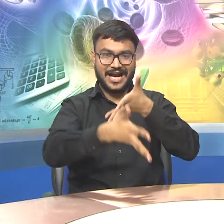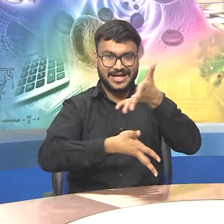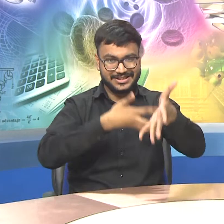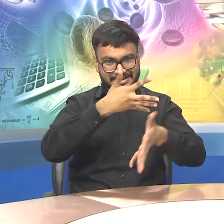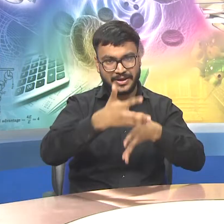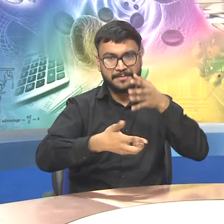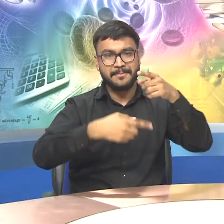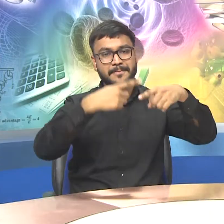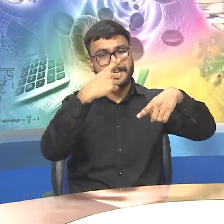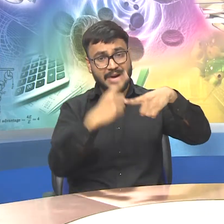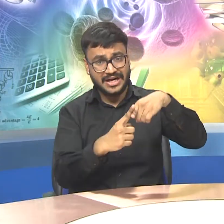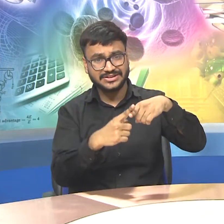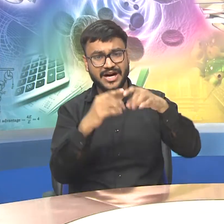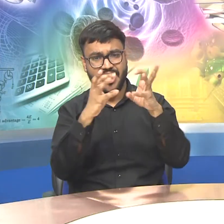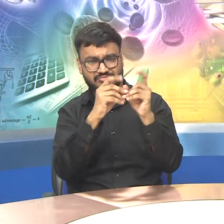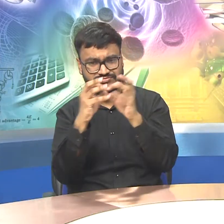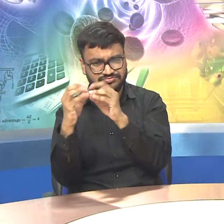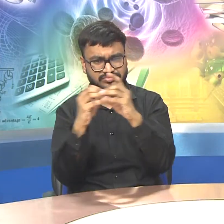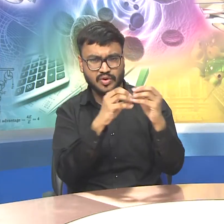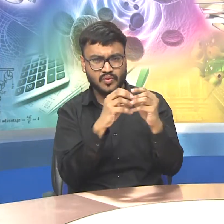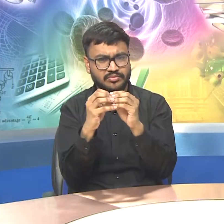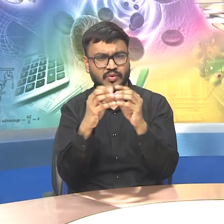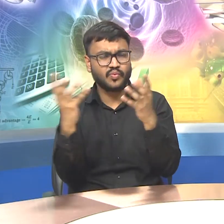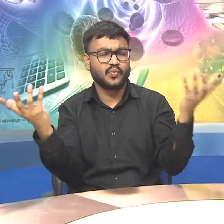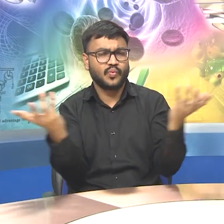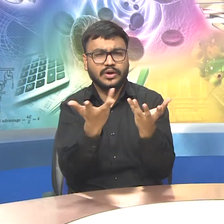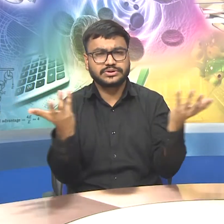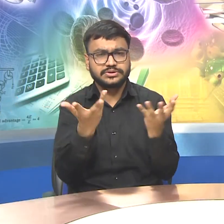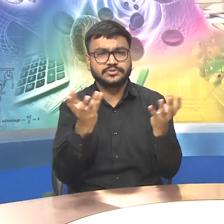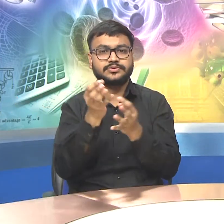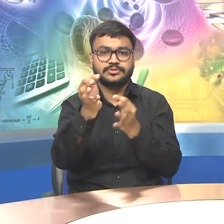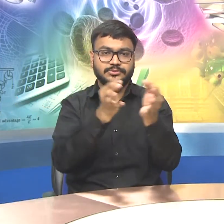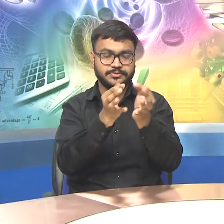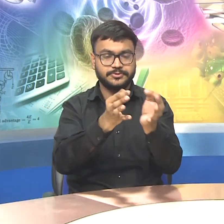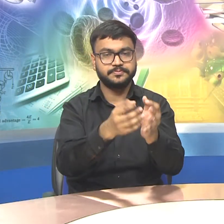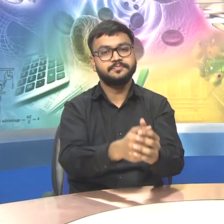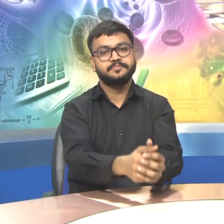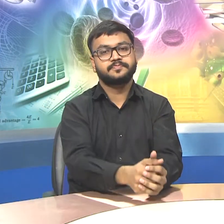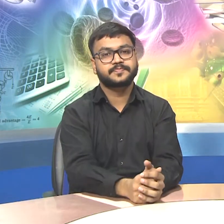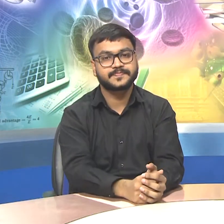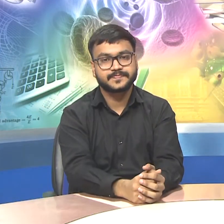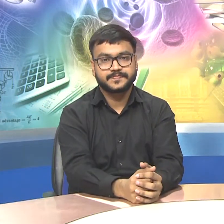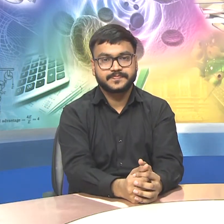Now we will learn the signs combined with the finger spellings.